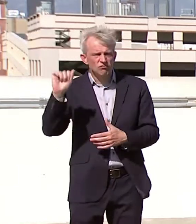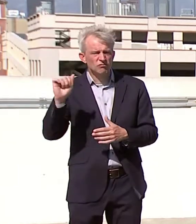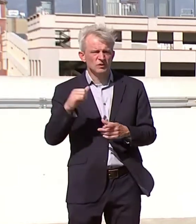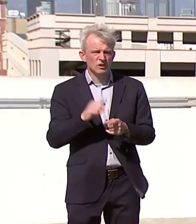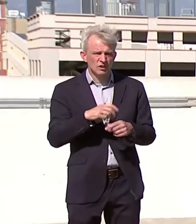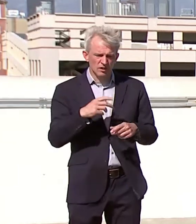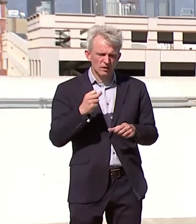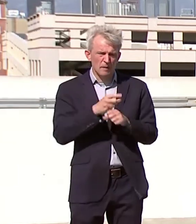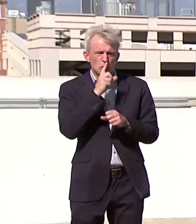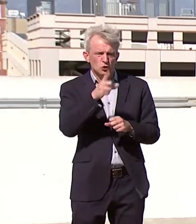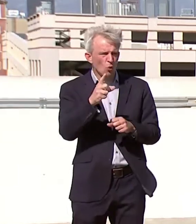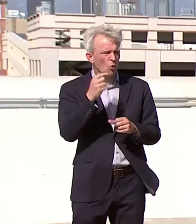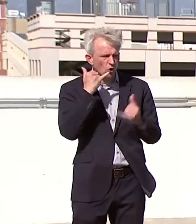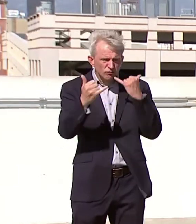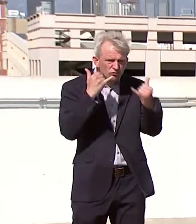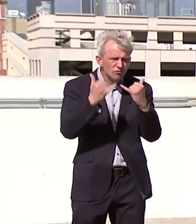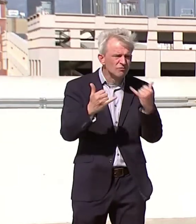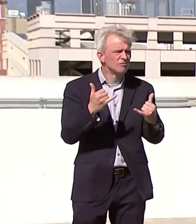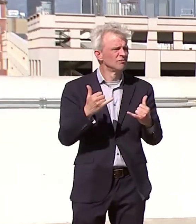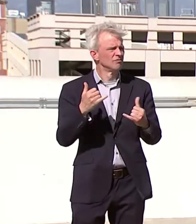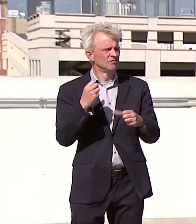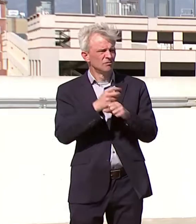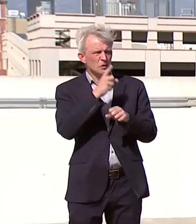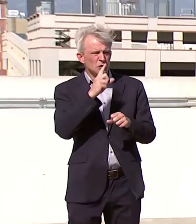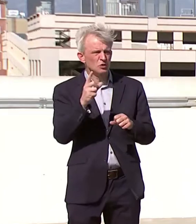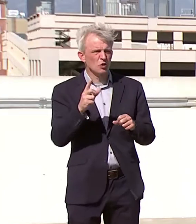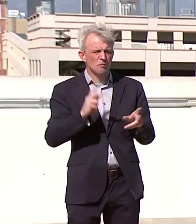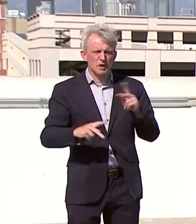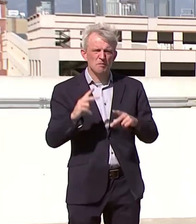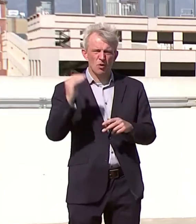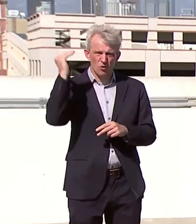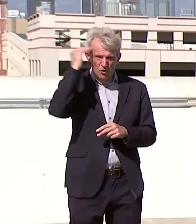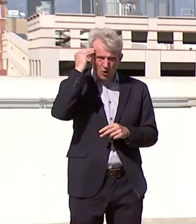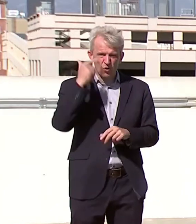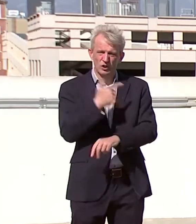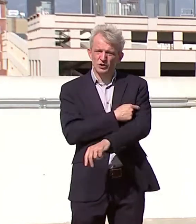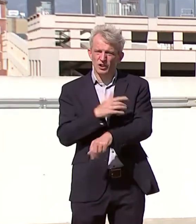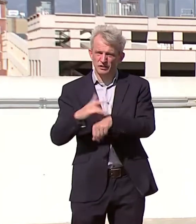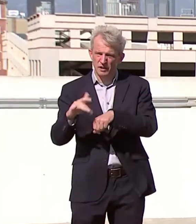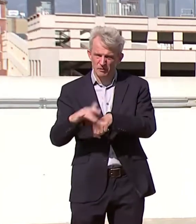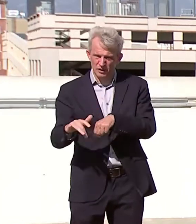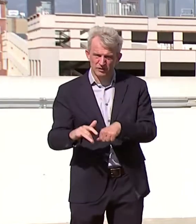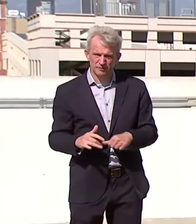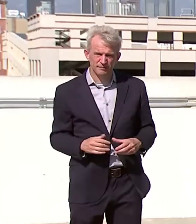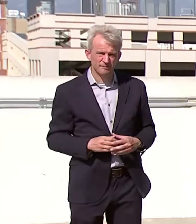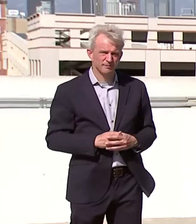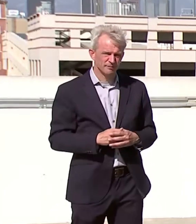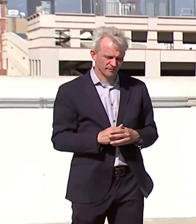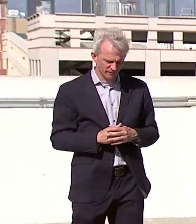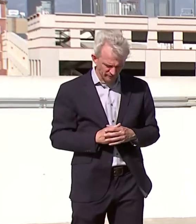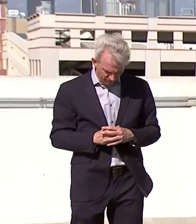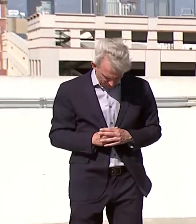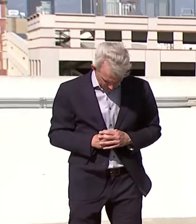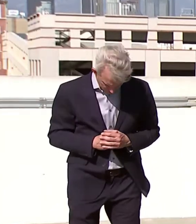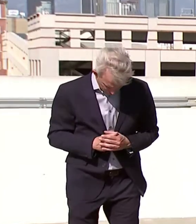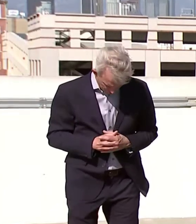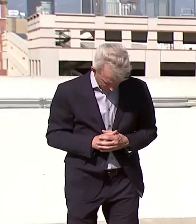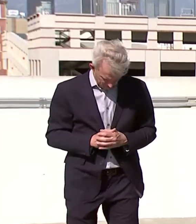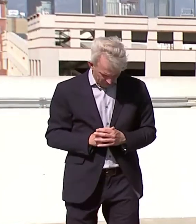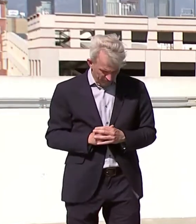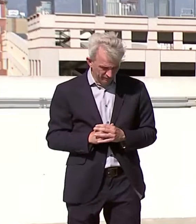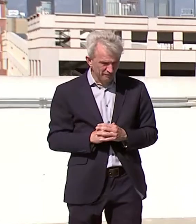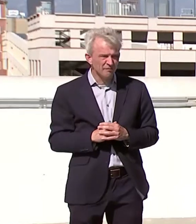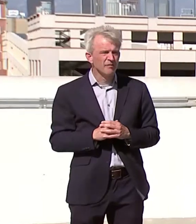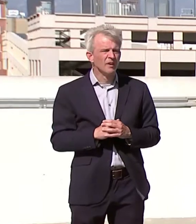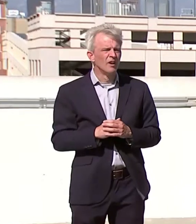make sure that our residents are aware that these shots are available and they can access them in an easy way. Our undertaking has resulted